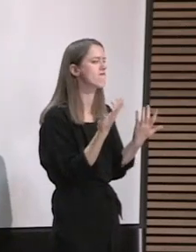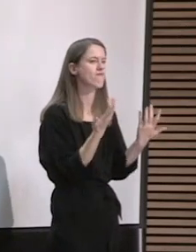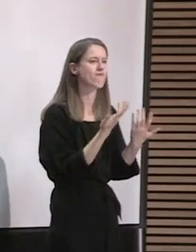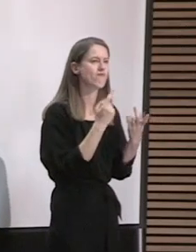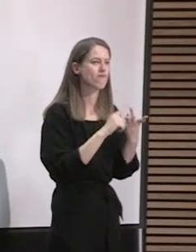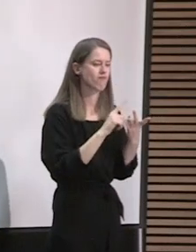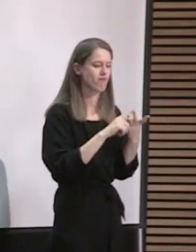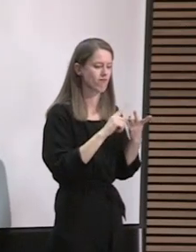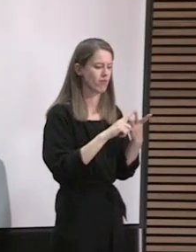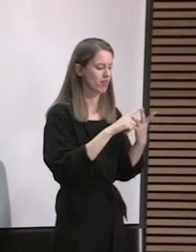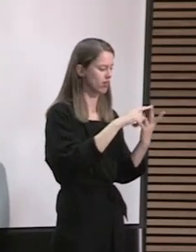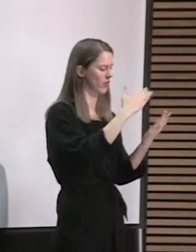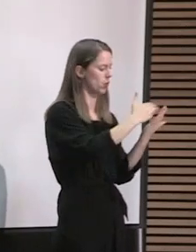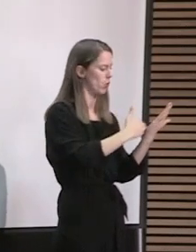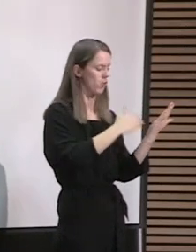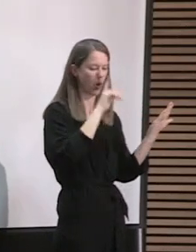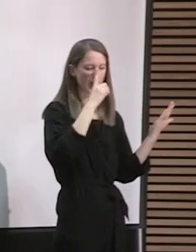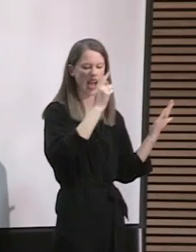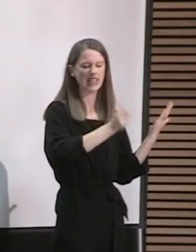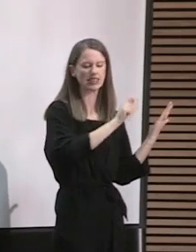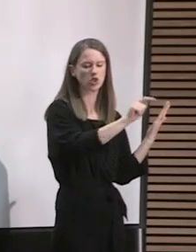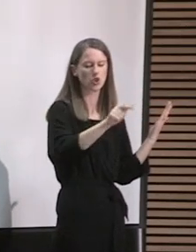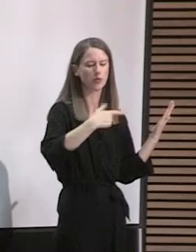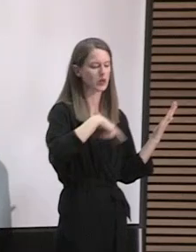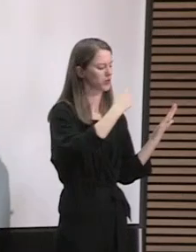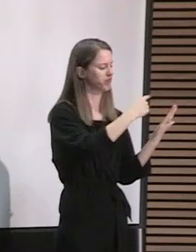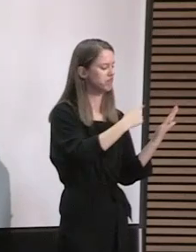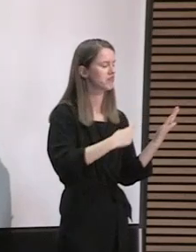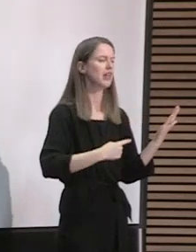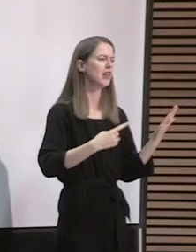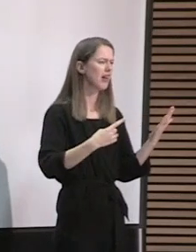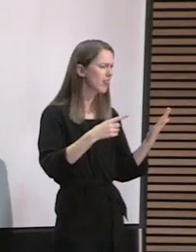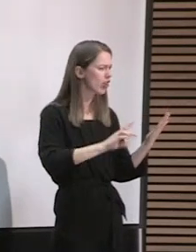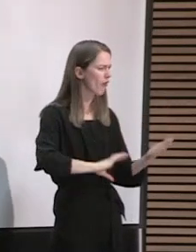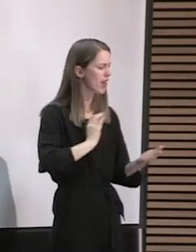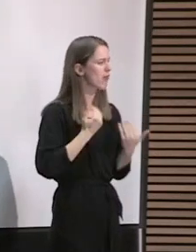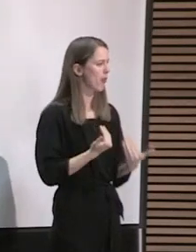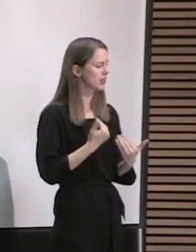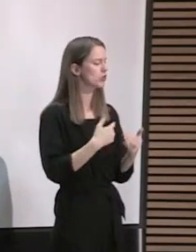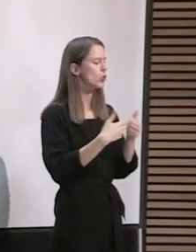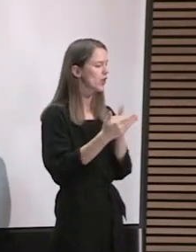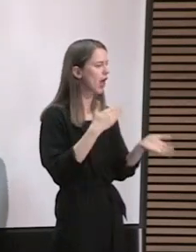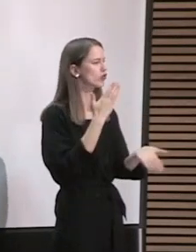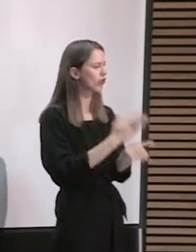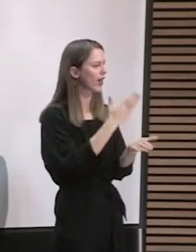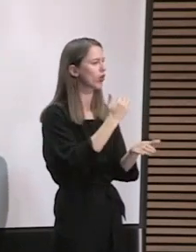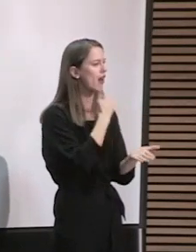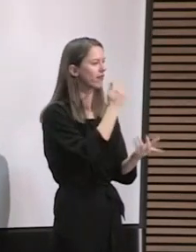where the case definition was at, they were ruling out more cases than testing. Are you confident that the settings are right in order